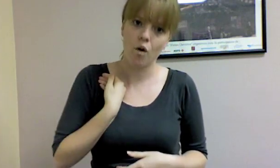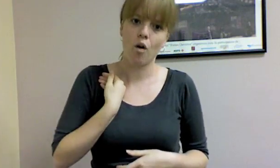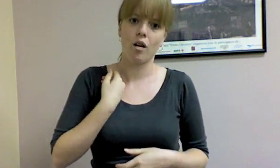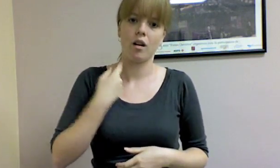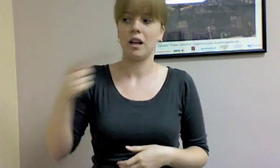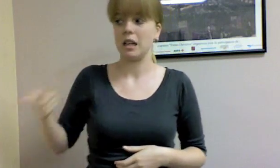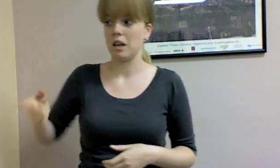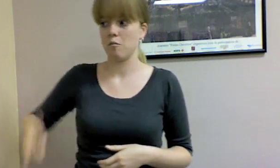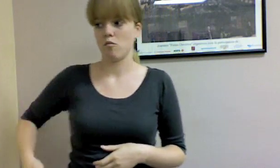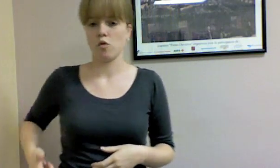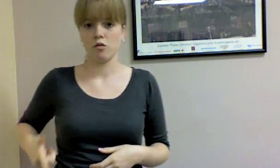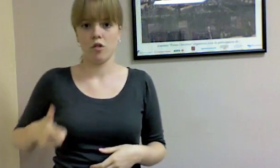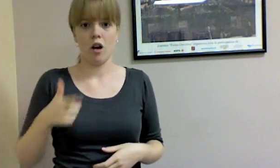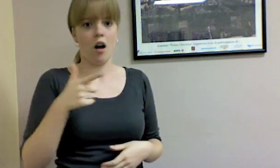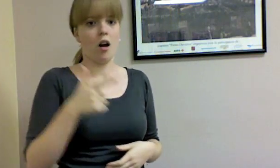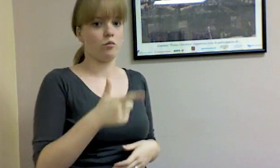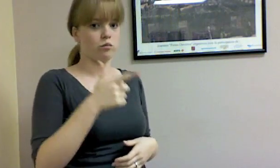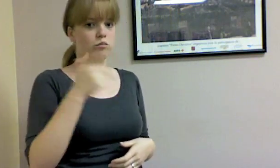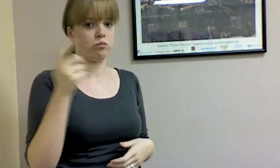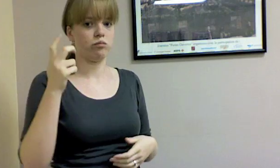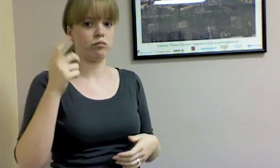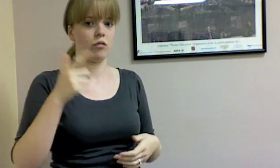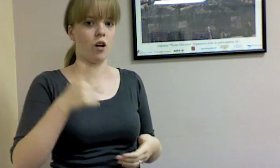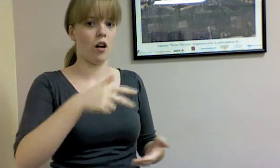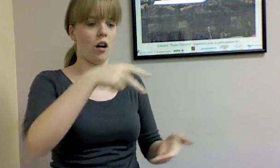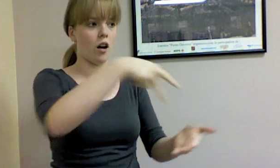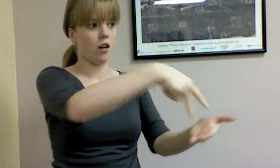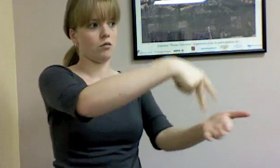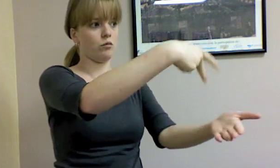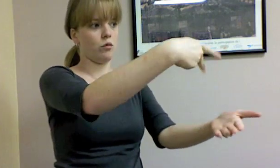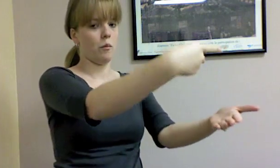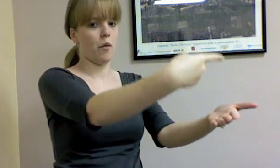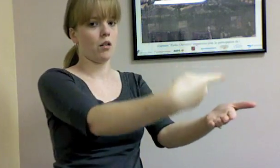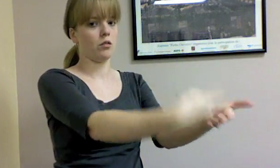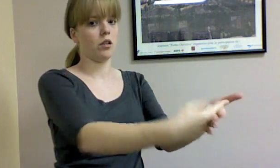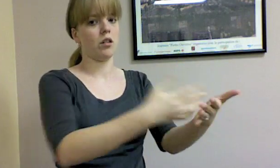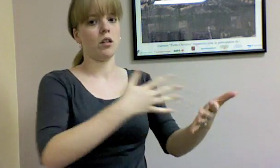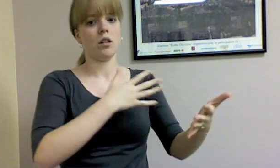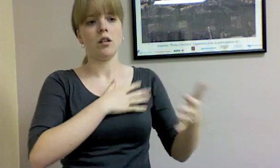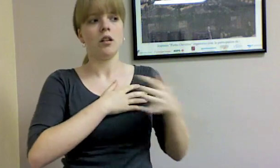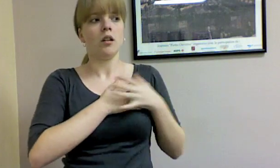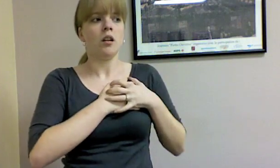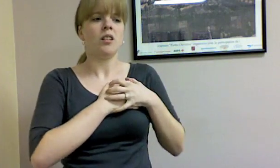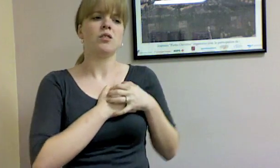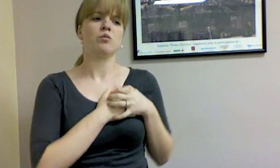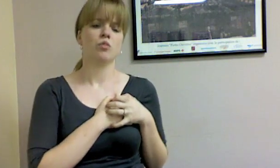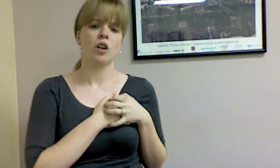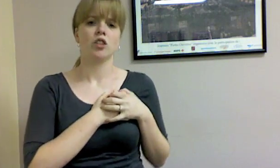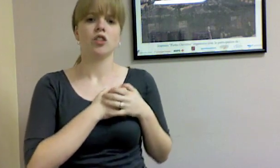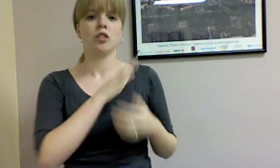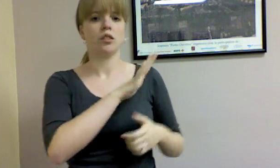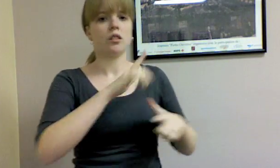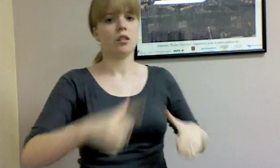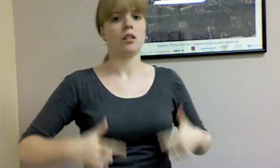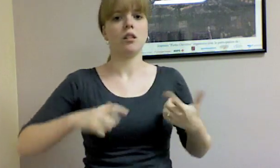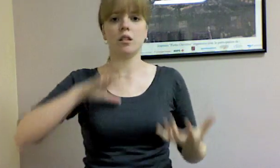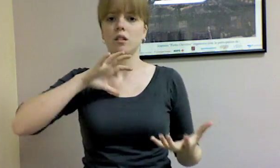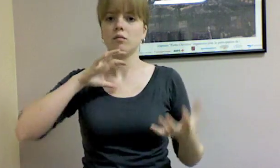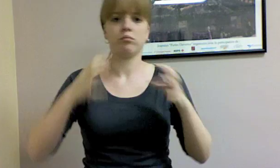been. He pulled out the 22 when I heard a shot. I saw her body drop, and that's when my heart stopped. She came from a broken home, a